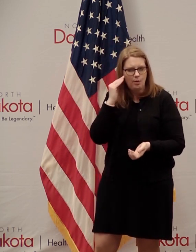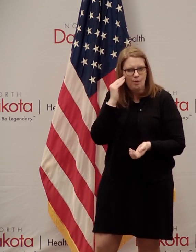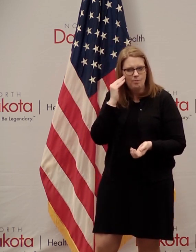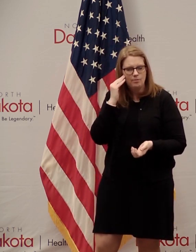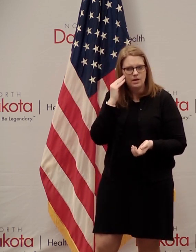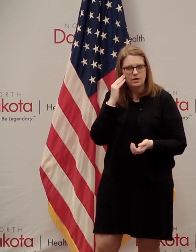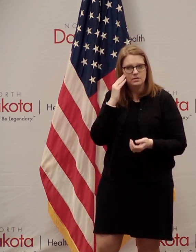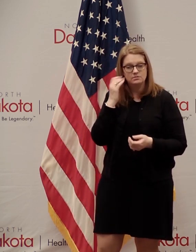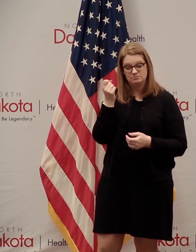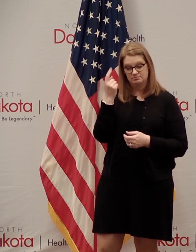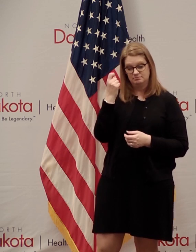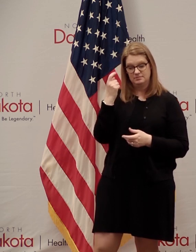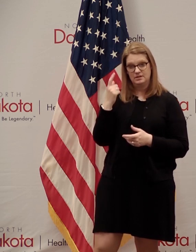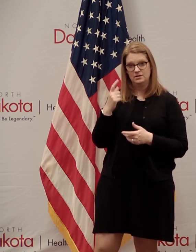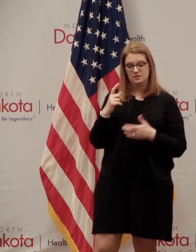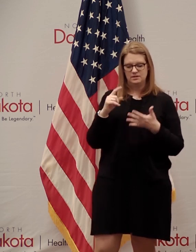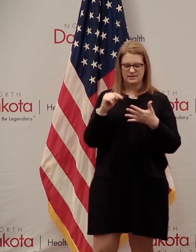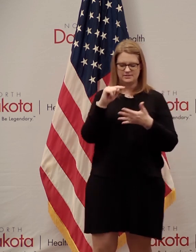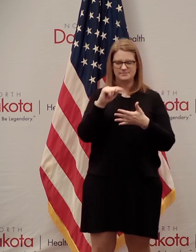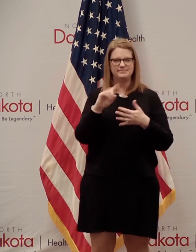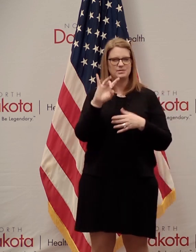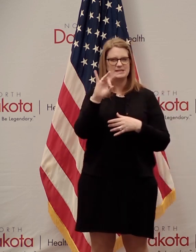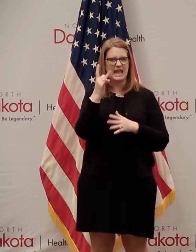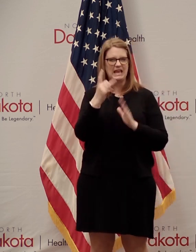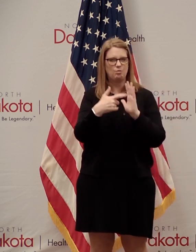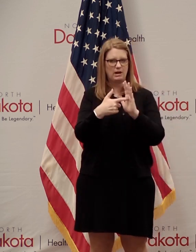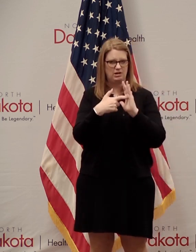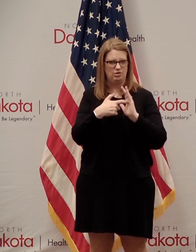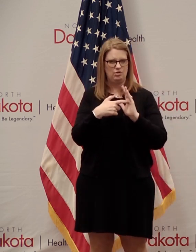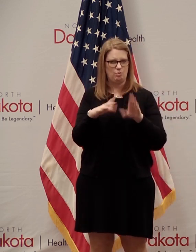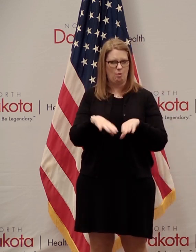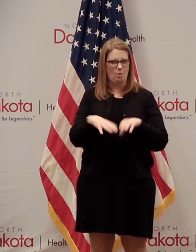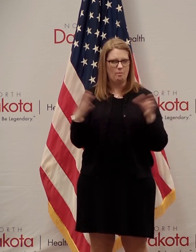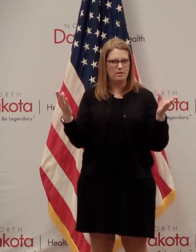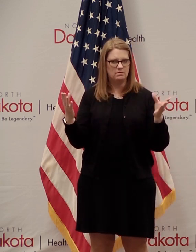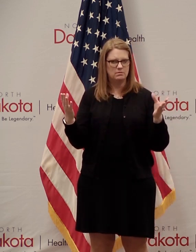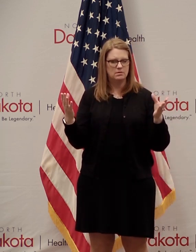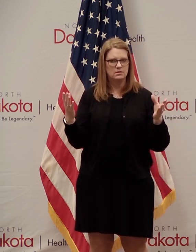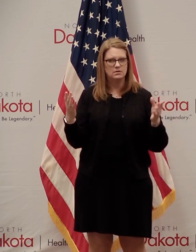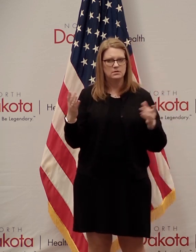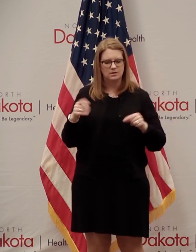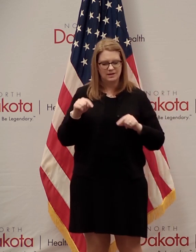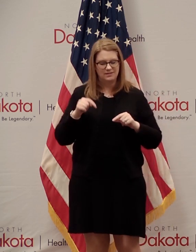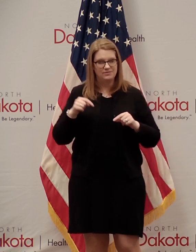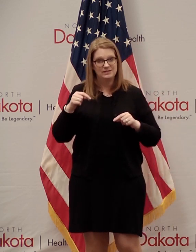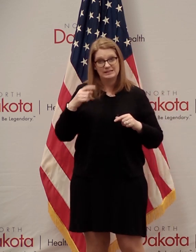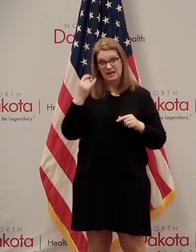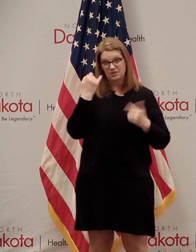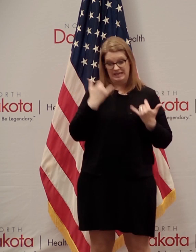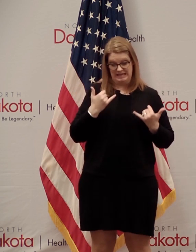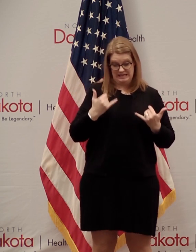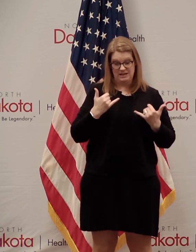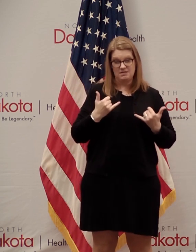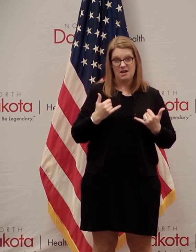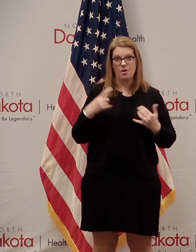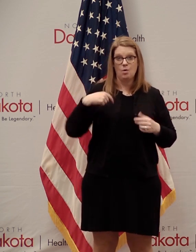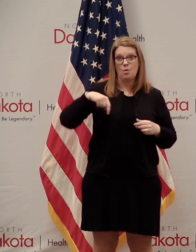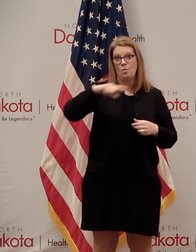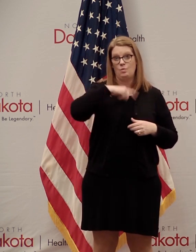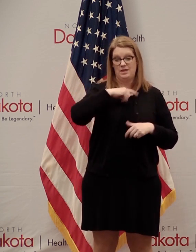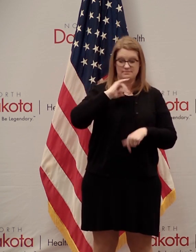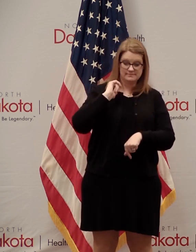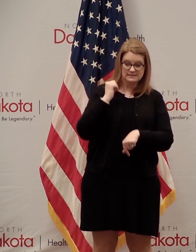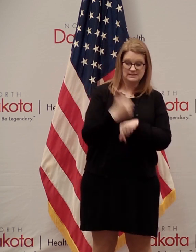criteria for reopening, one of the 8 criteria that we focused on, is whether or not we've got in place comprehensive and